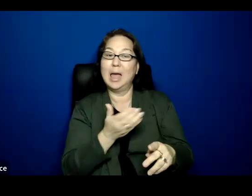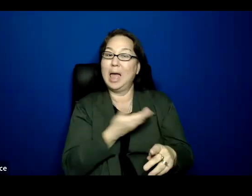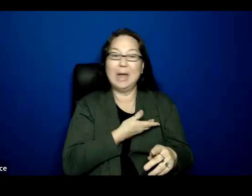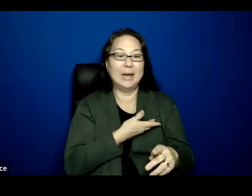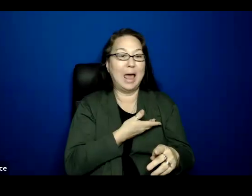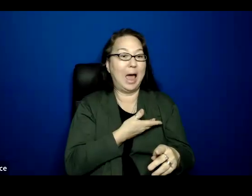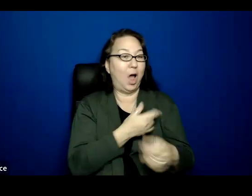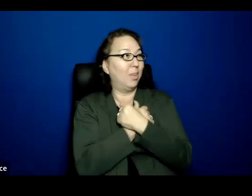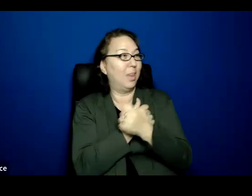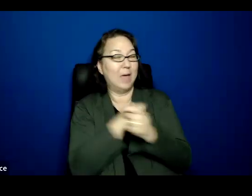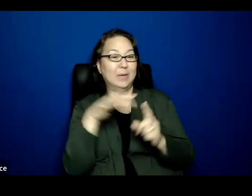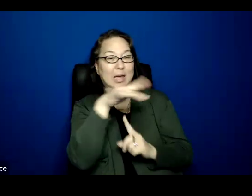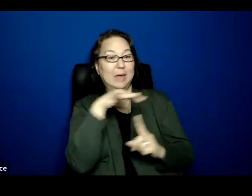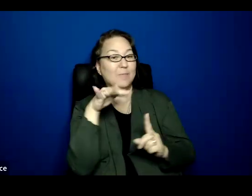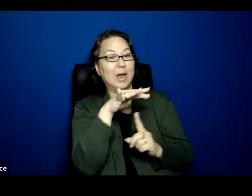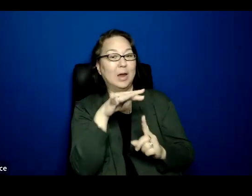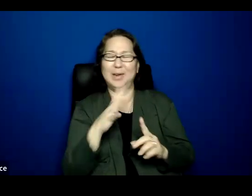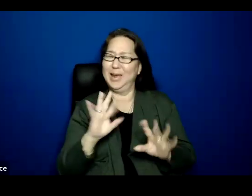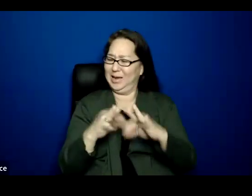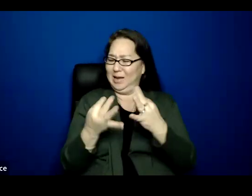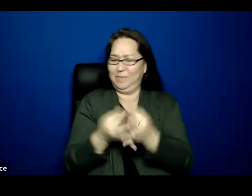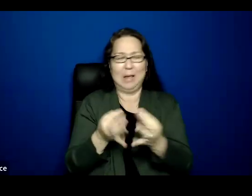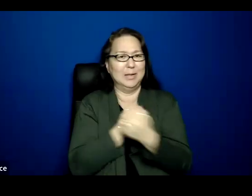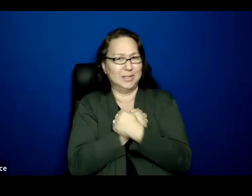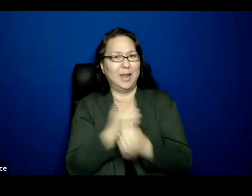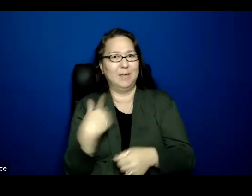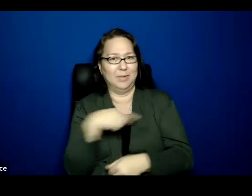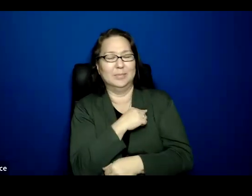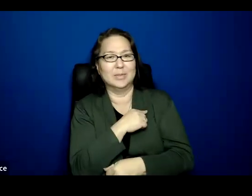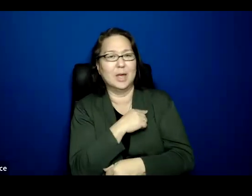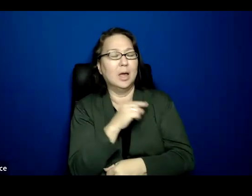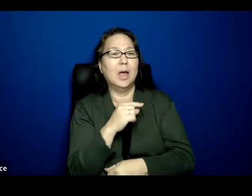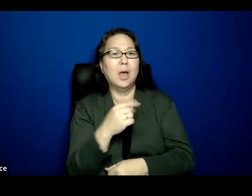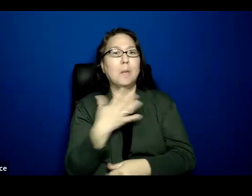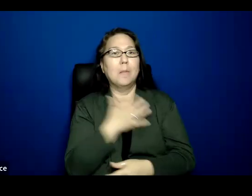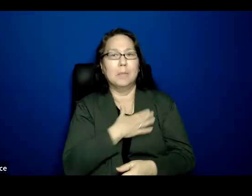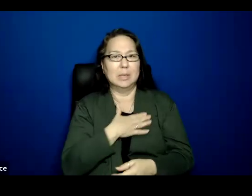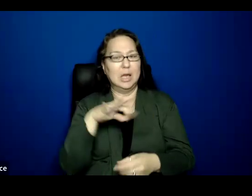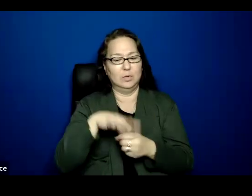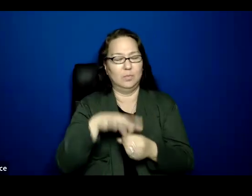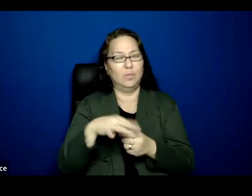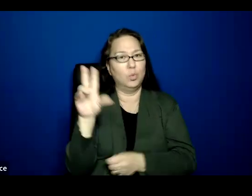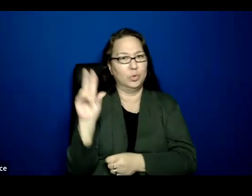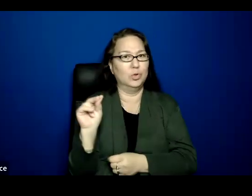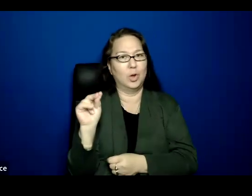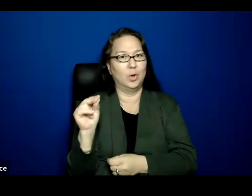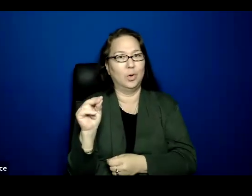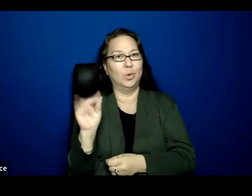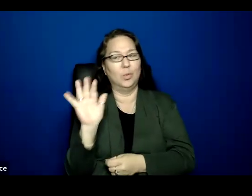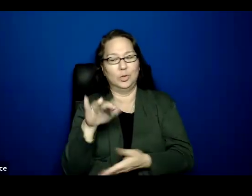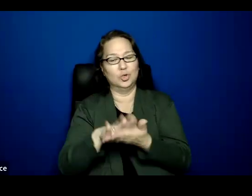That doesn't sound like a school that should be closed. Vote no on closing Lee Academy. Our community deserves a merger and a chance to continue to